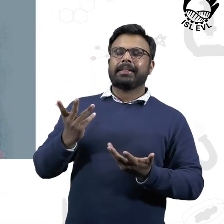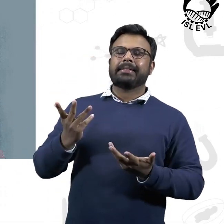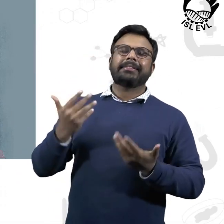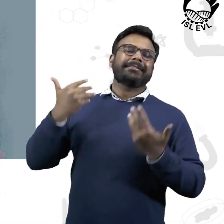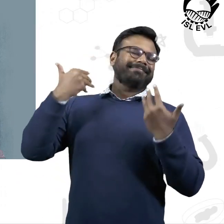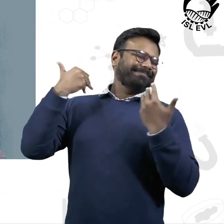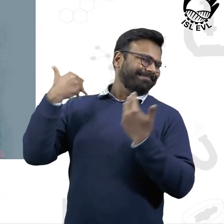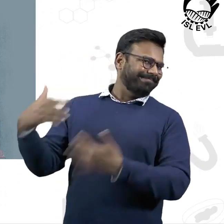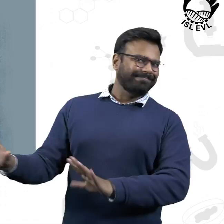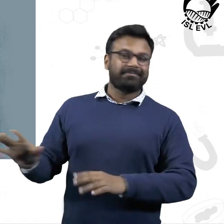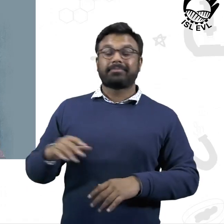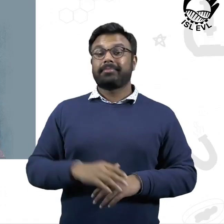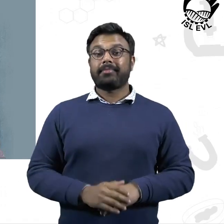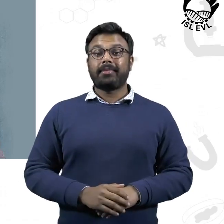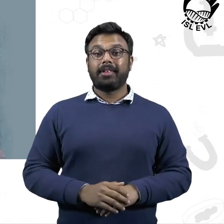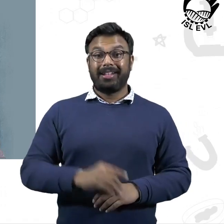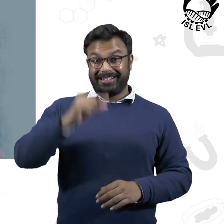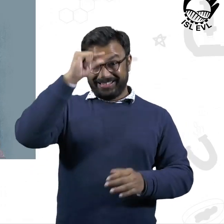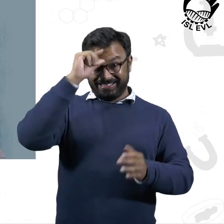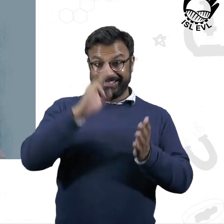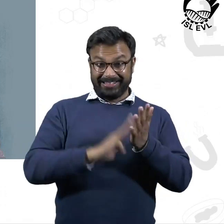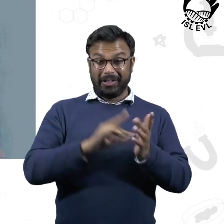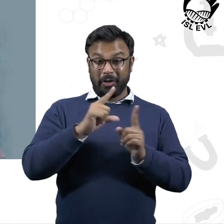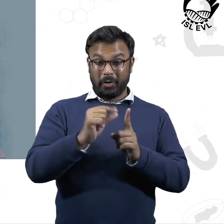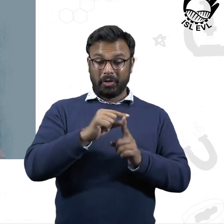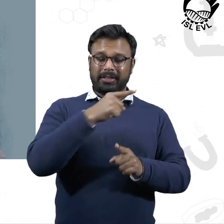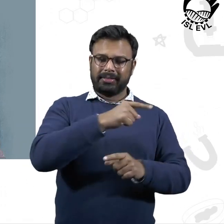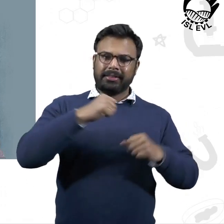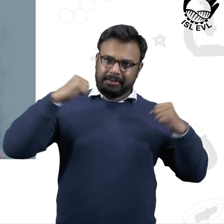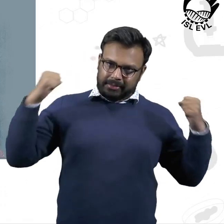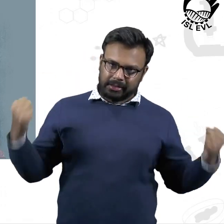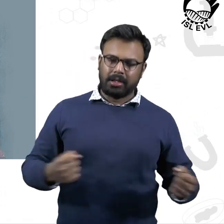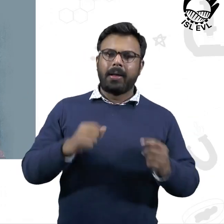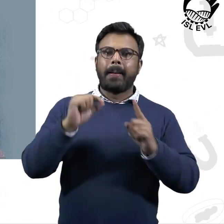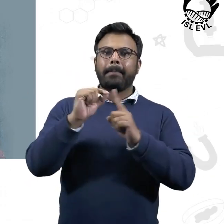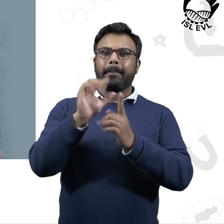Nevertheless, she worked hard on her thesis